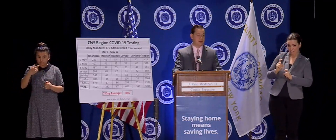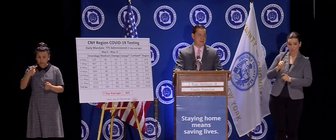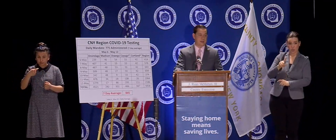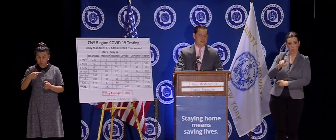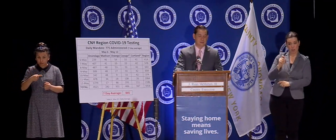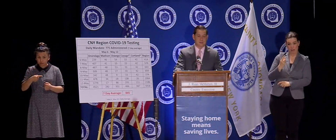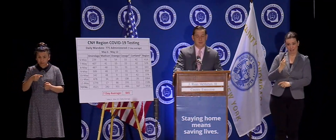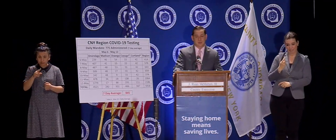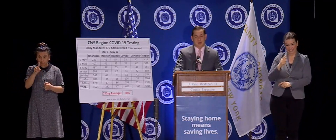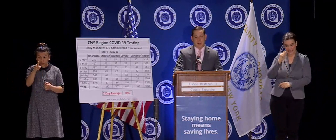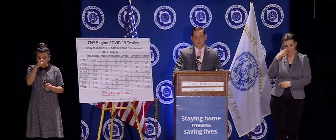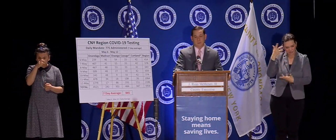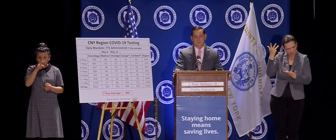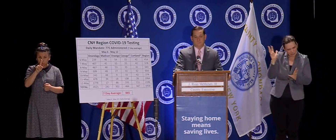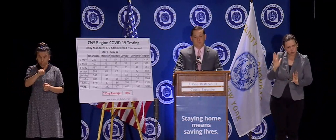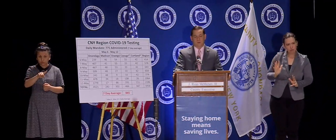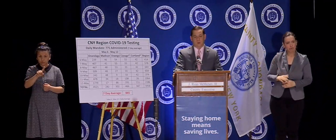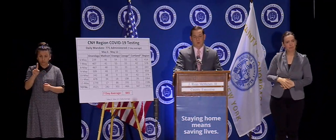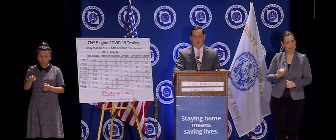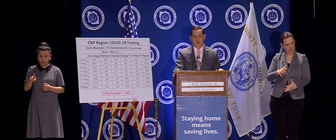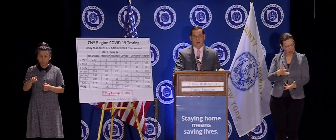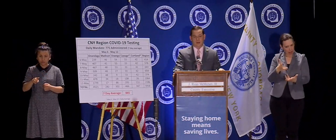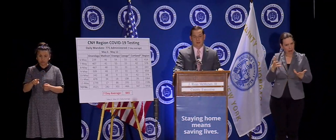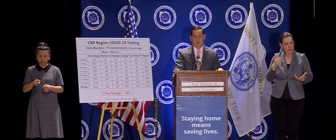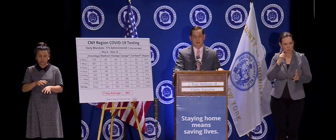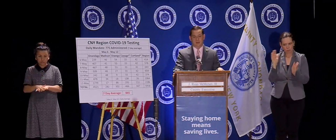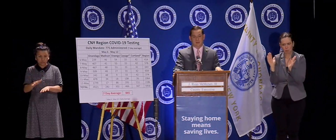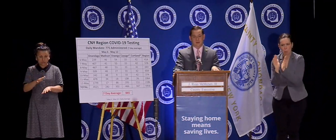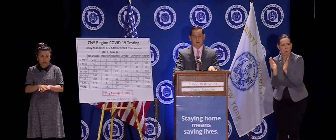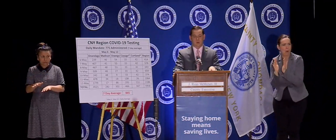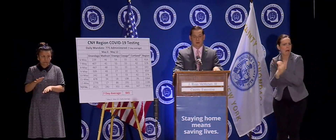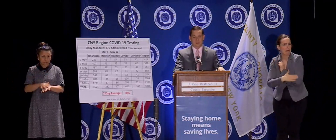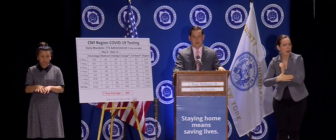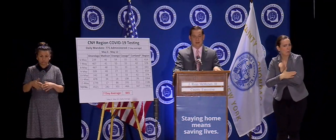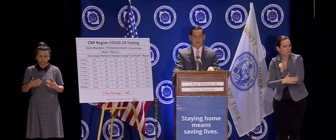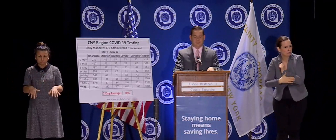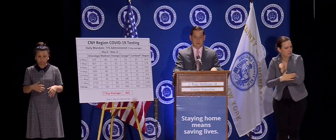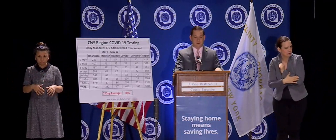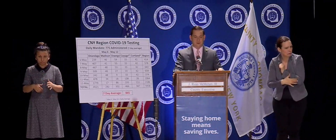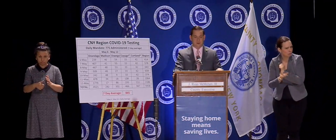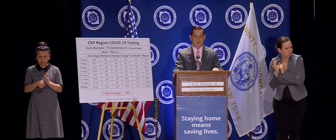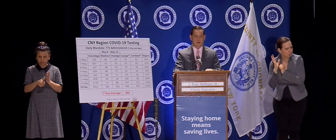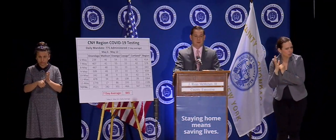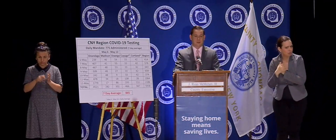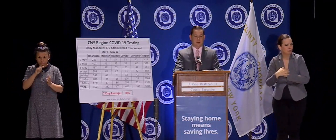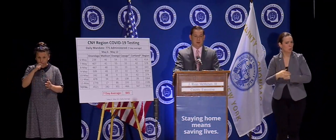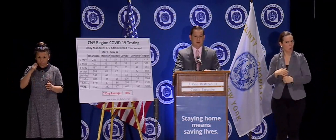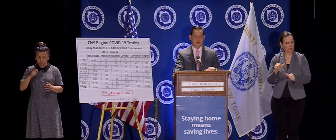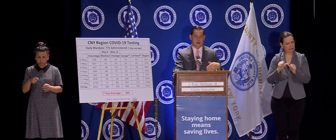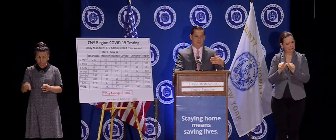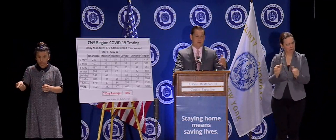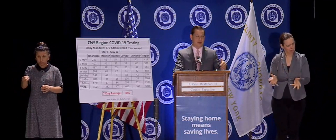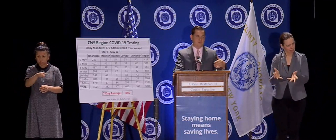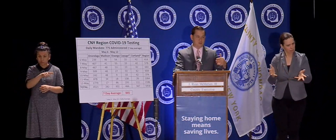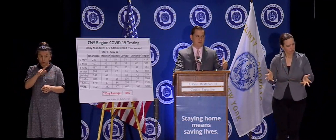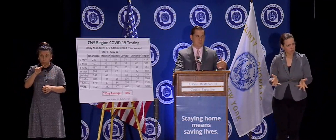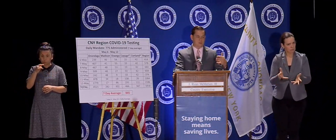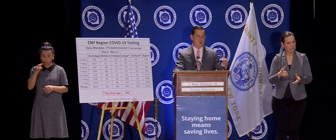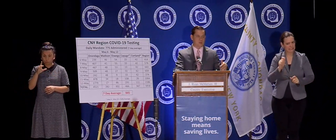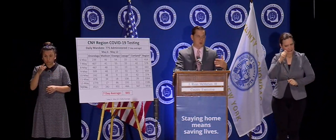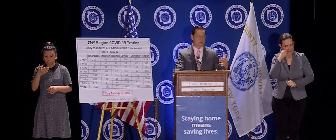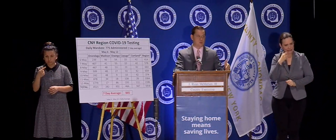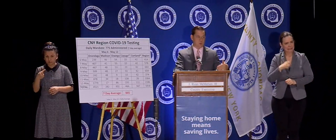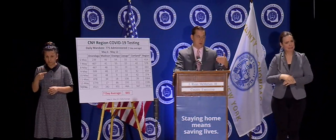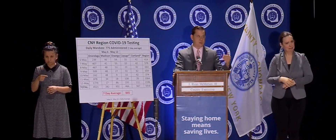County? It's a lot of tests. So we're going to need them to continue to do that. But some of them